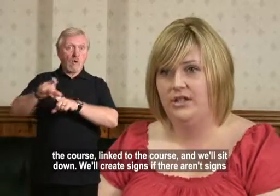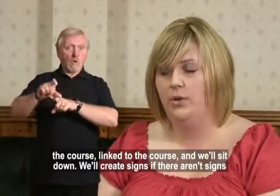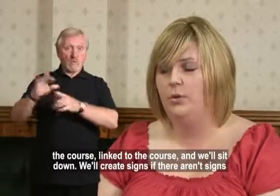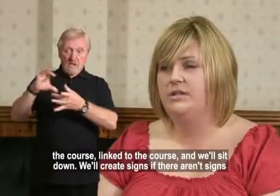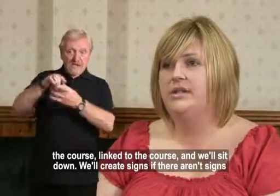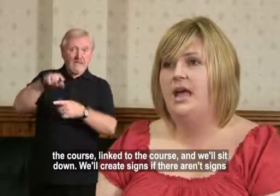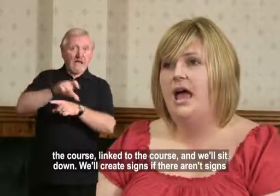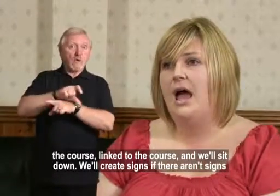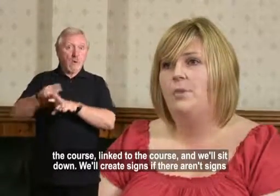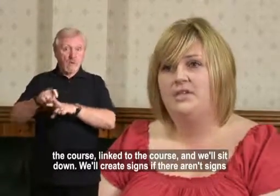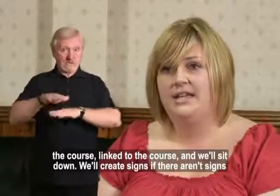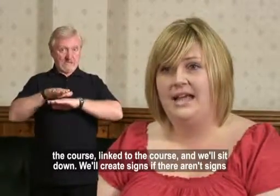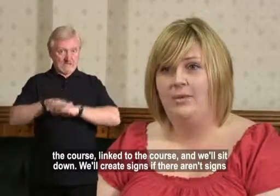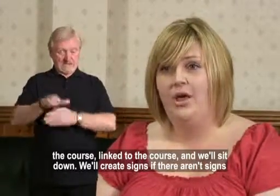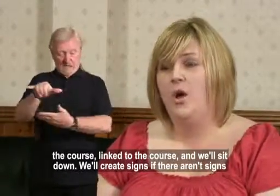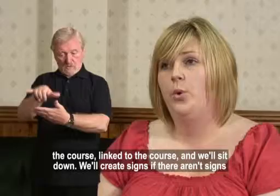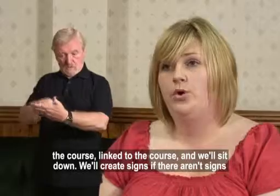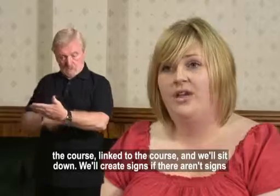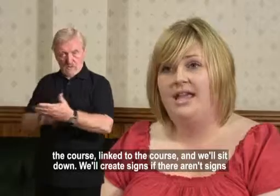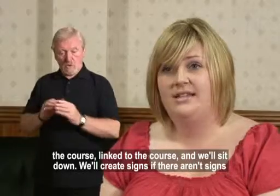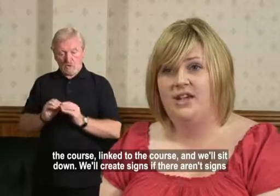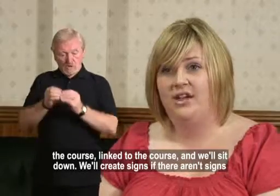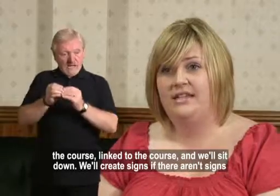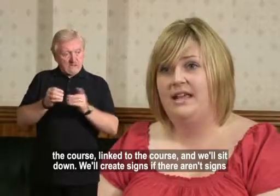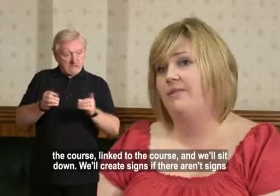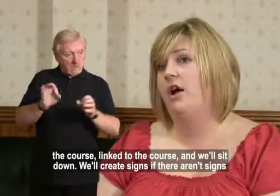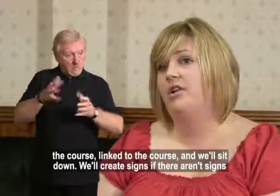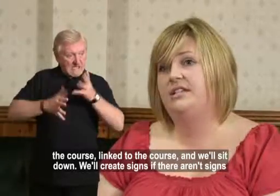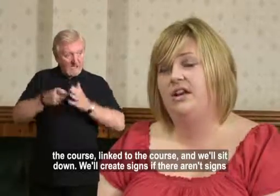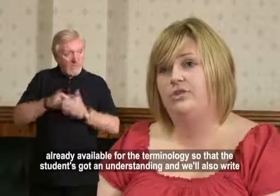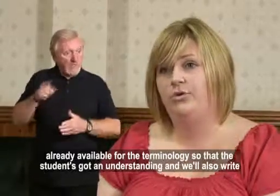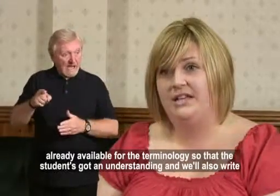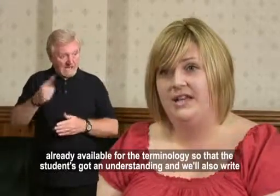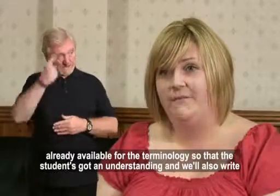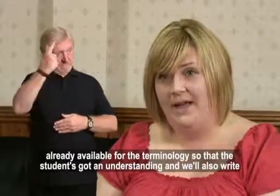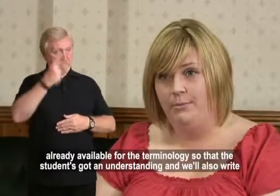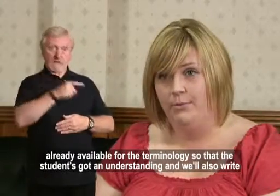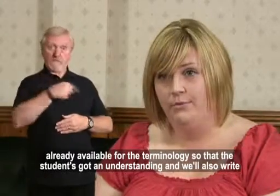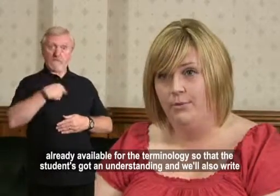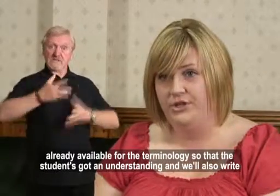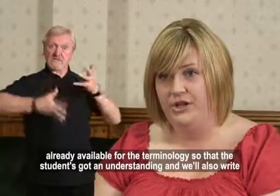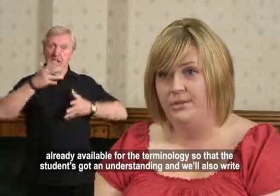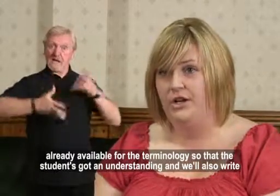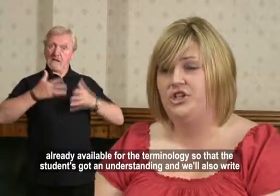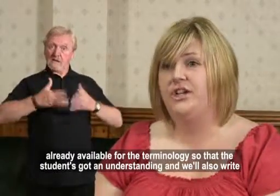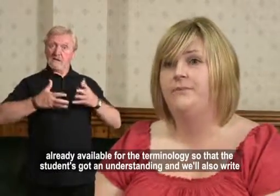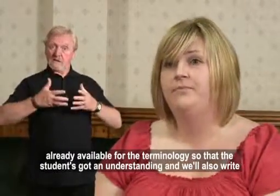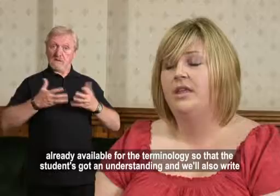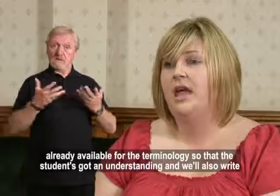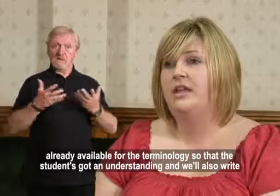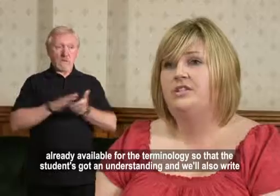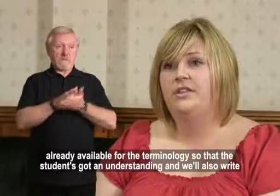linked to the course, and we'll sit down, we'll create signs if there aren't signs already available for the